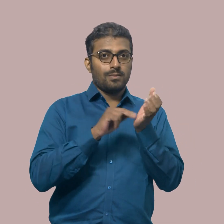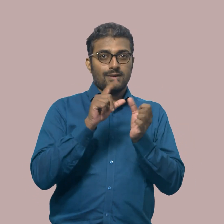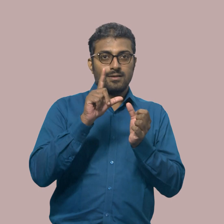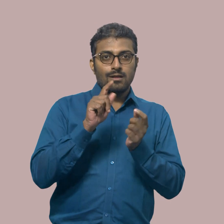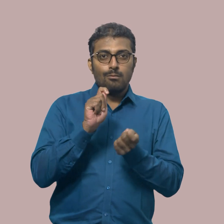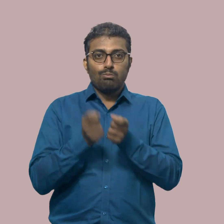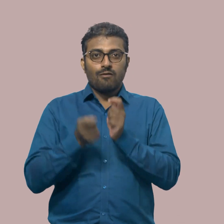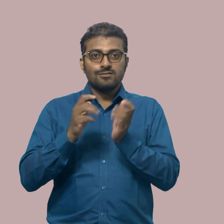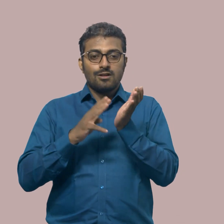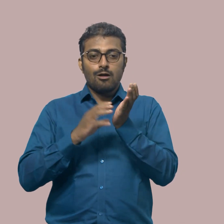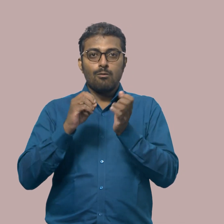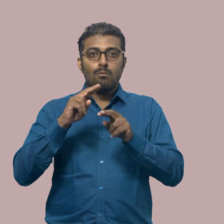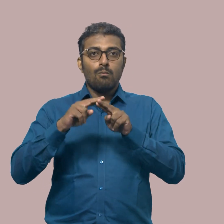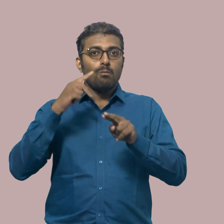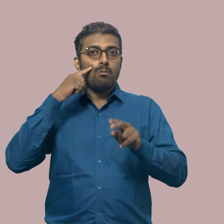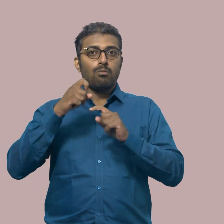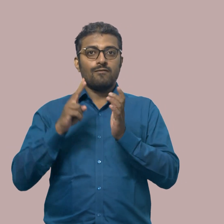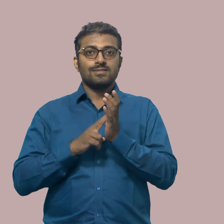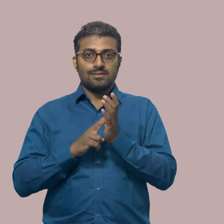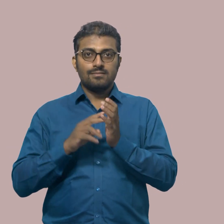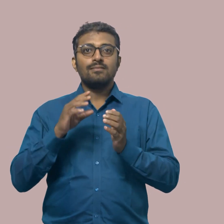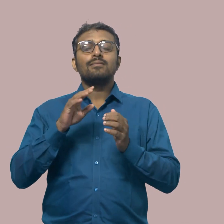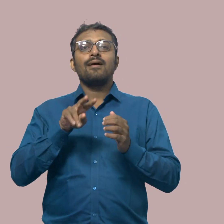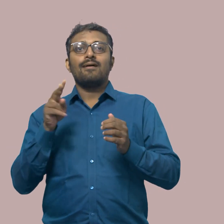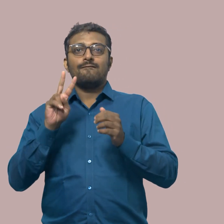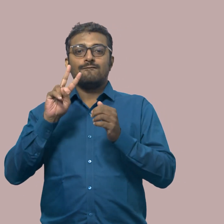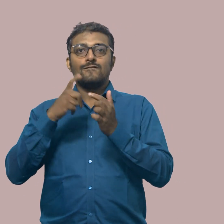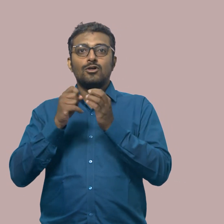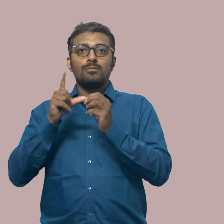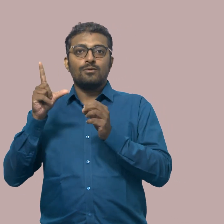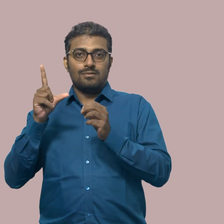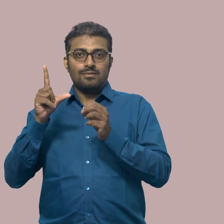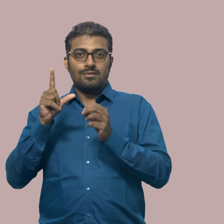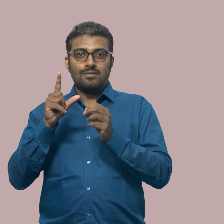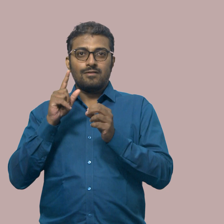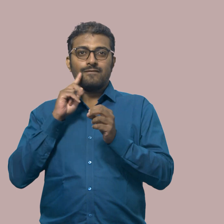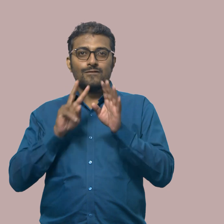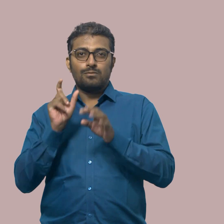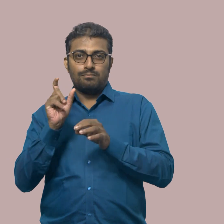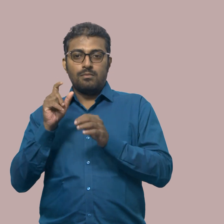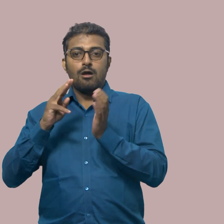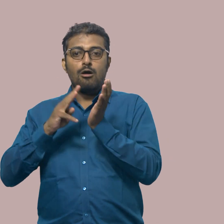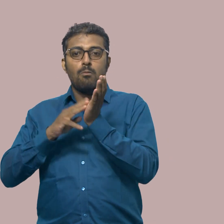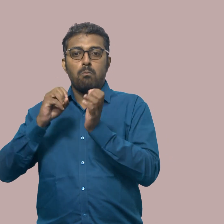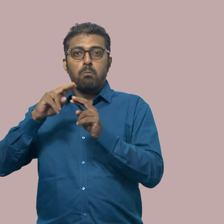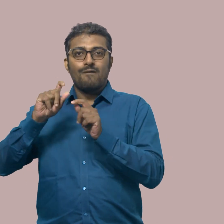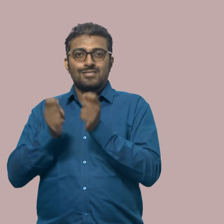10.3 Nominal modification and verbal modification. The term